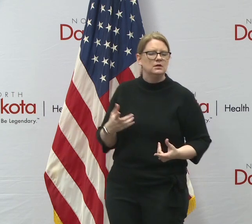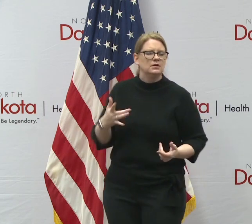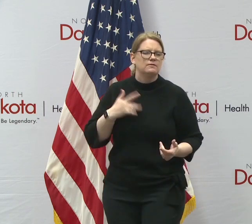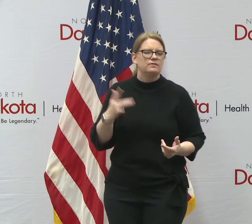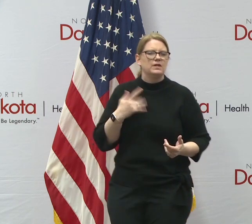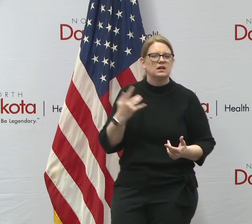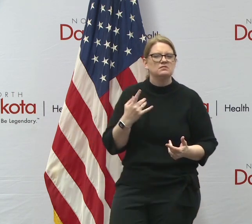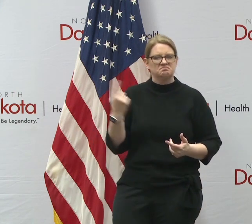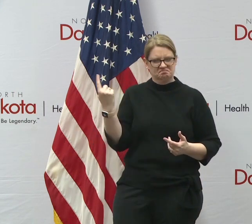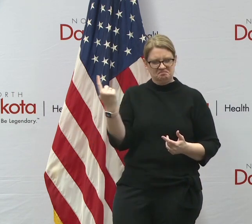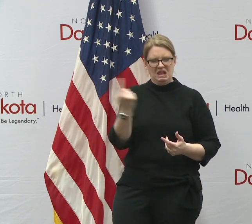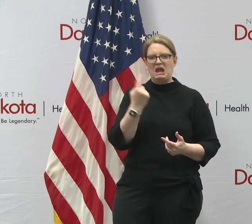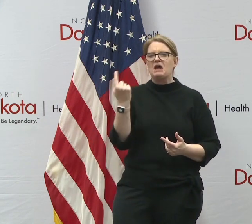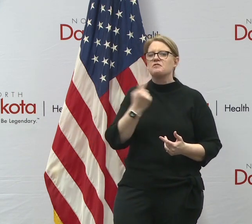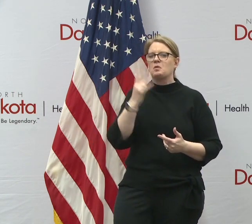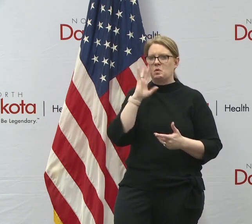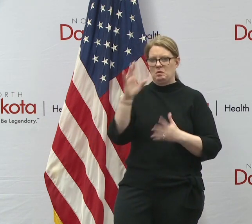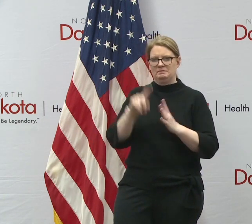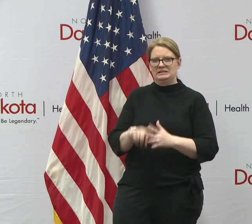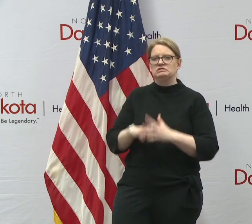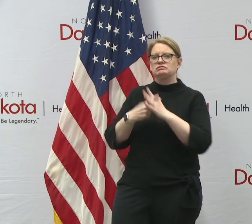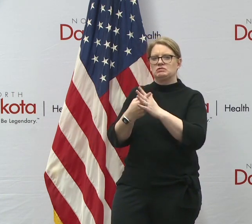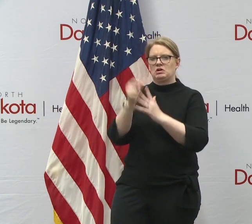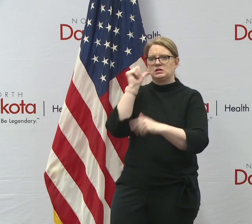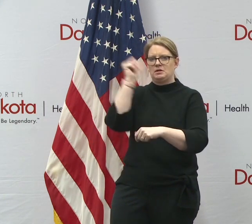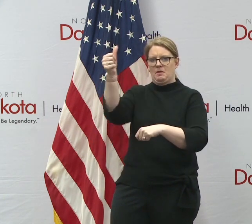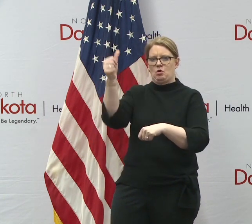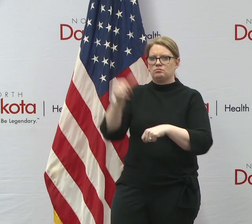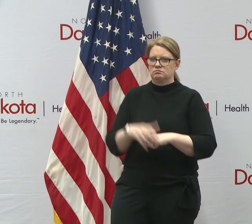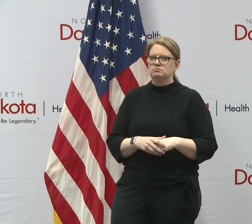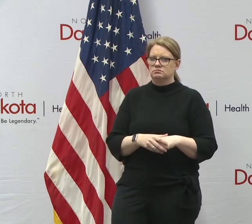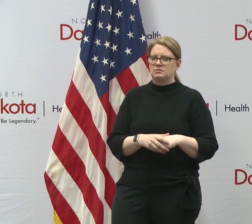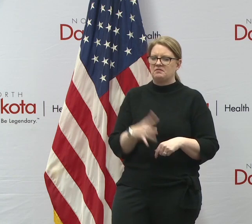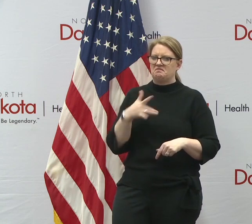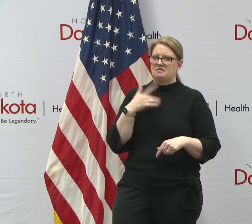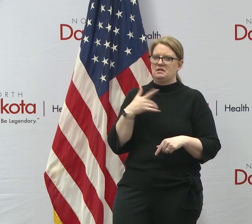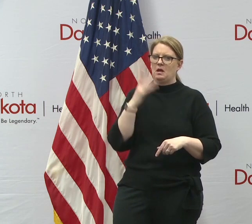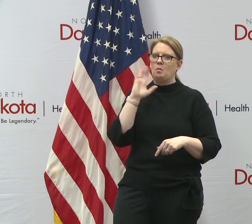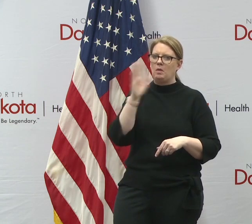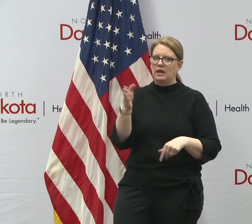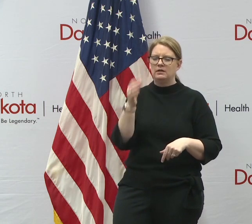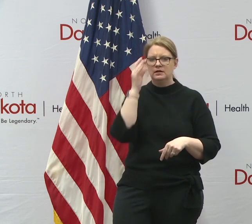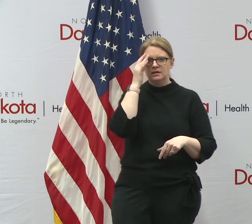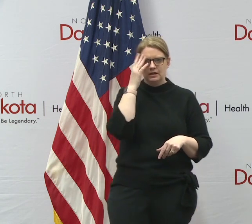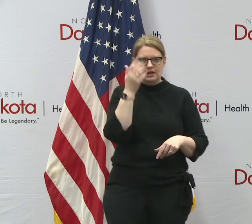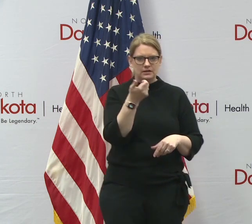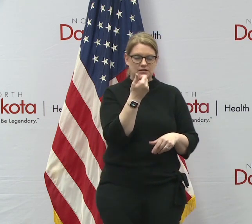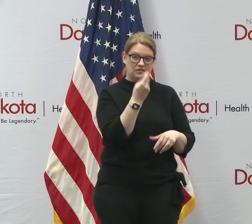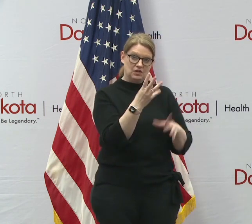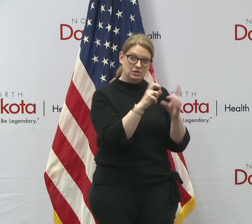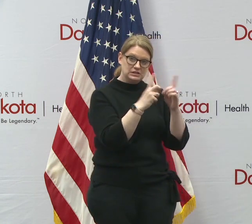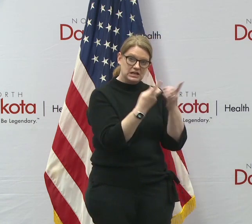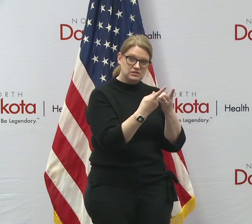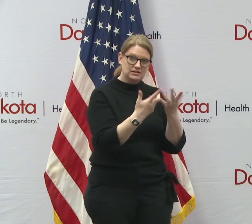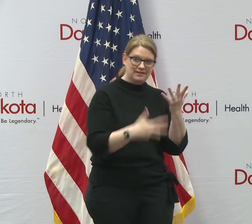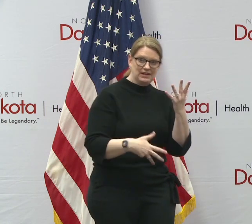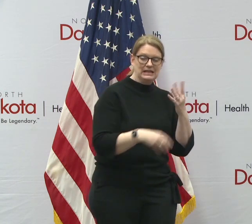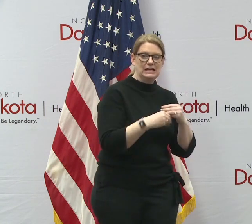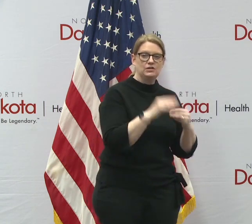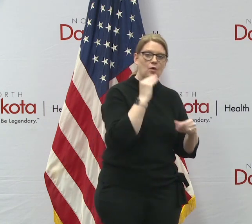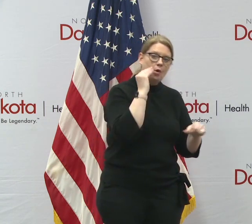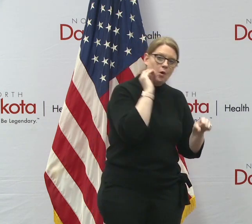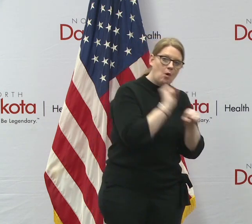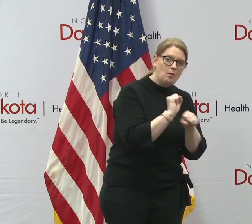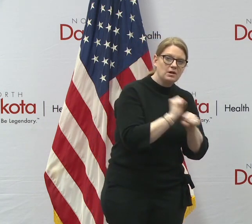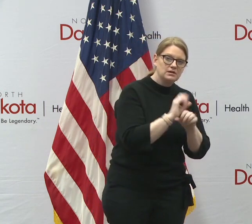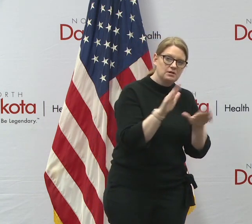have everybody up and running by tomorrow. And there may be a few districts that have got a little additional homework to provide some more